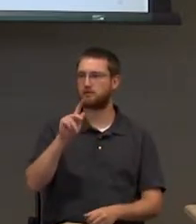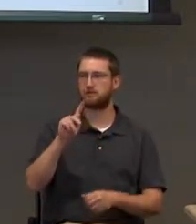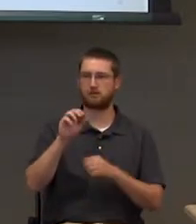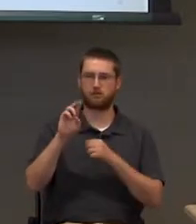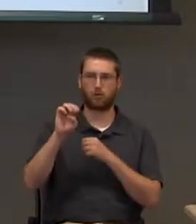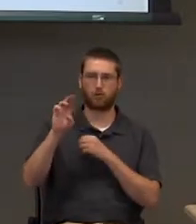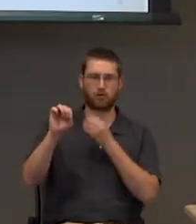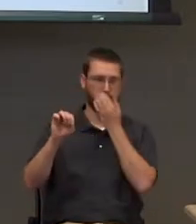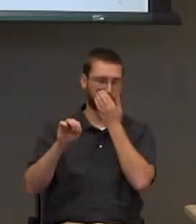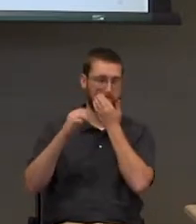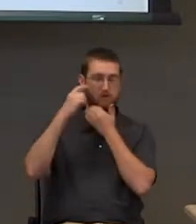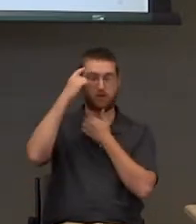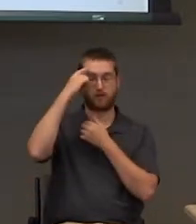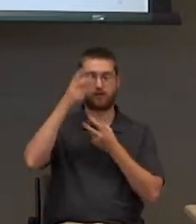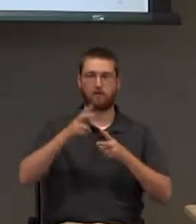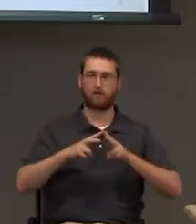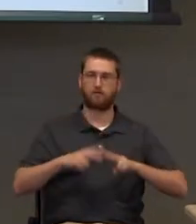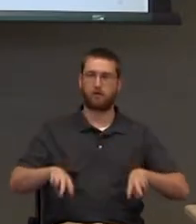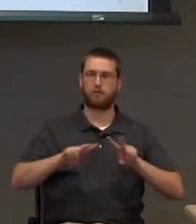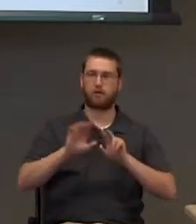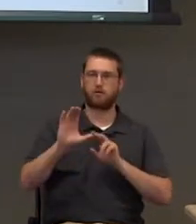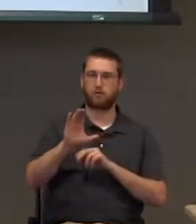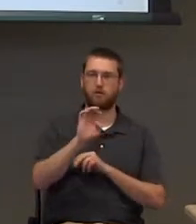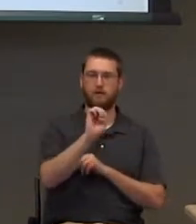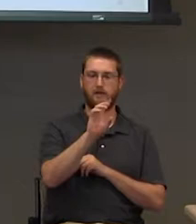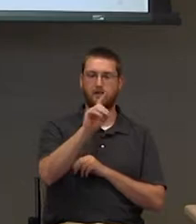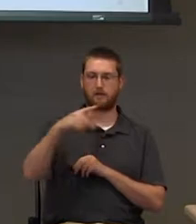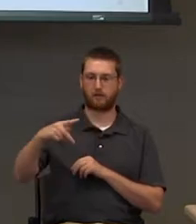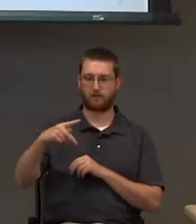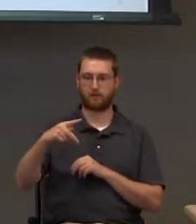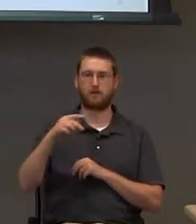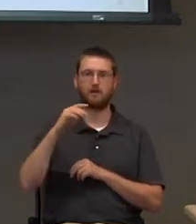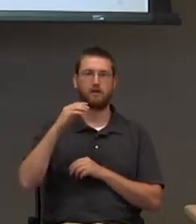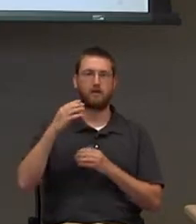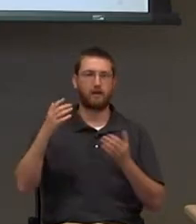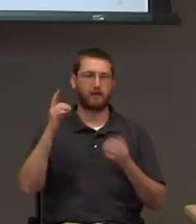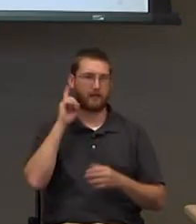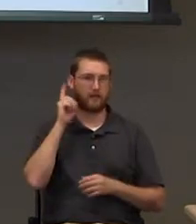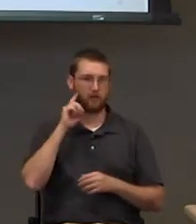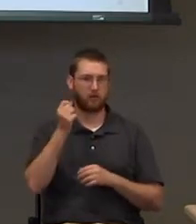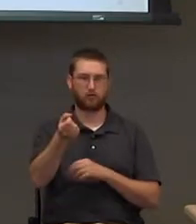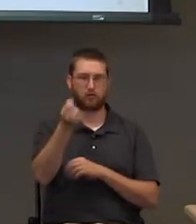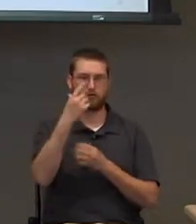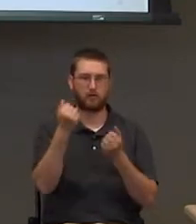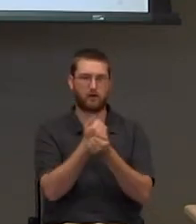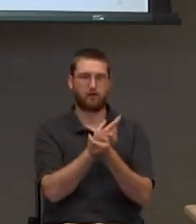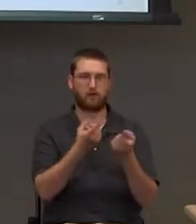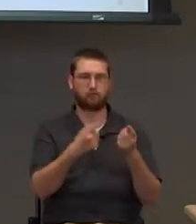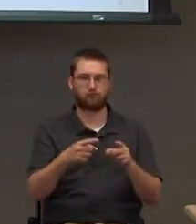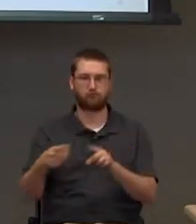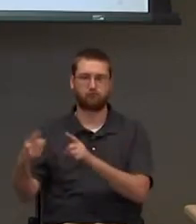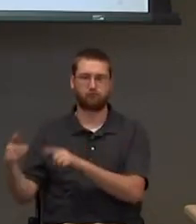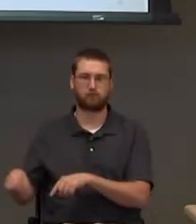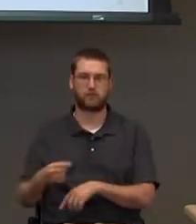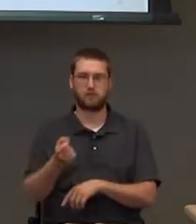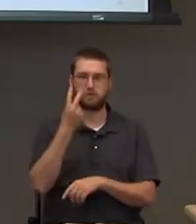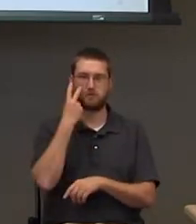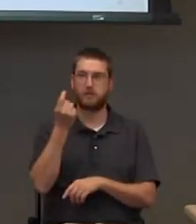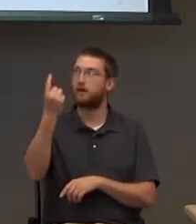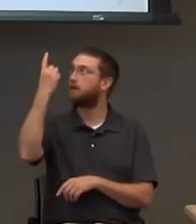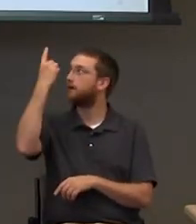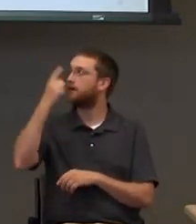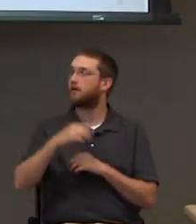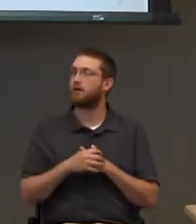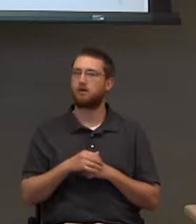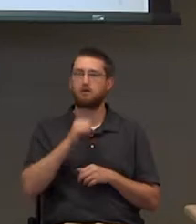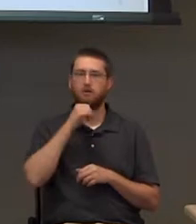is valuable that your Economic Development Organization hear and understand what's going on. But I will say, you see it up here, and I don't